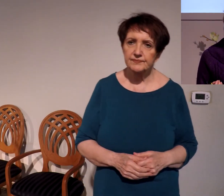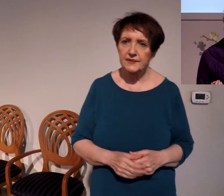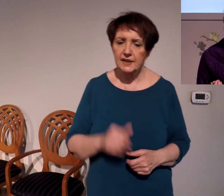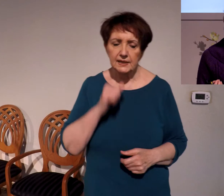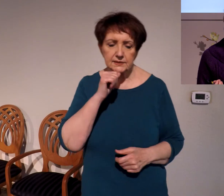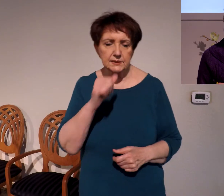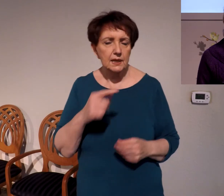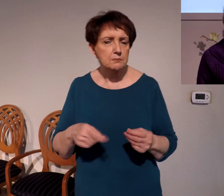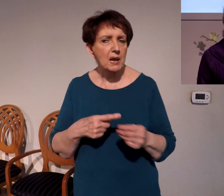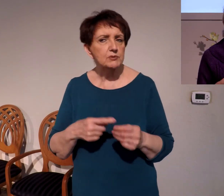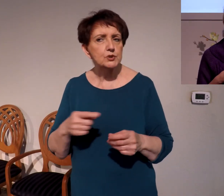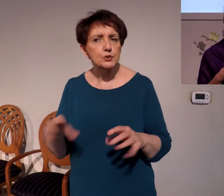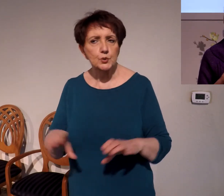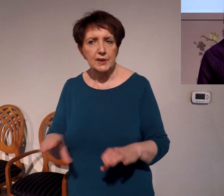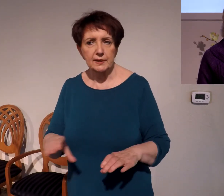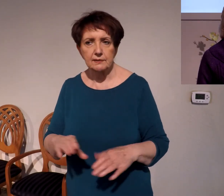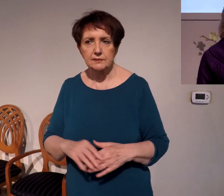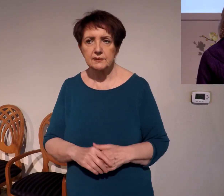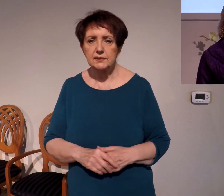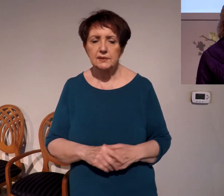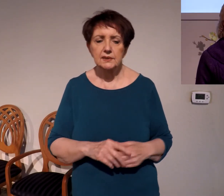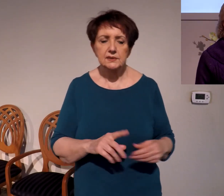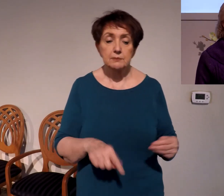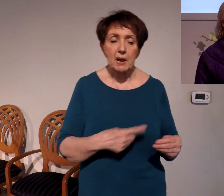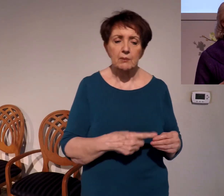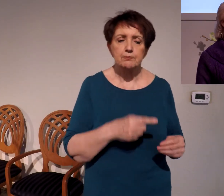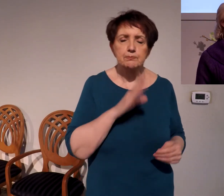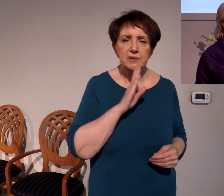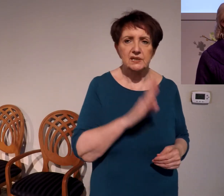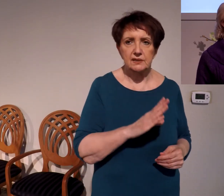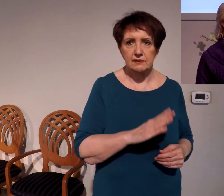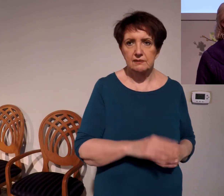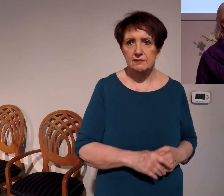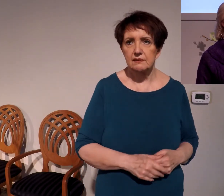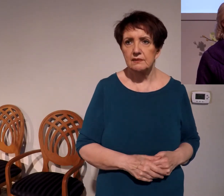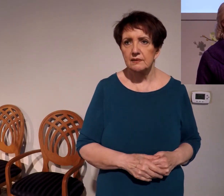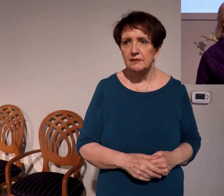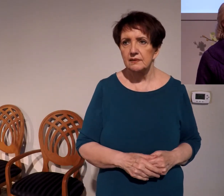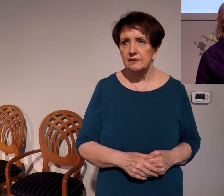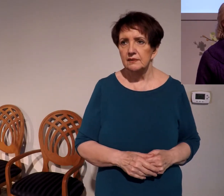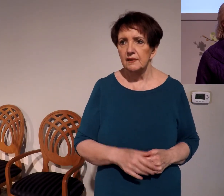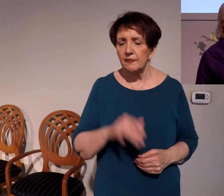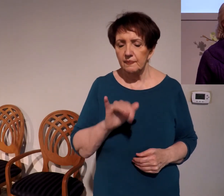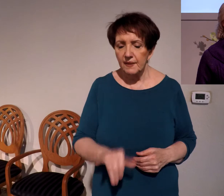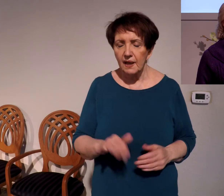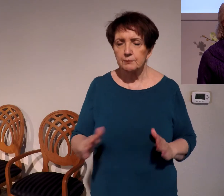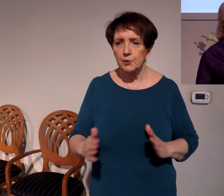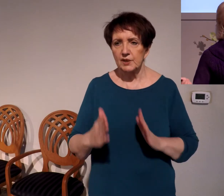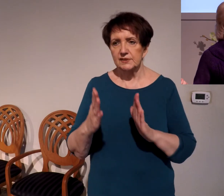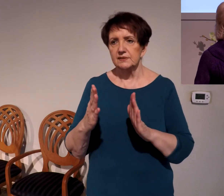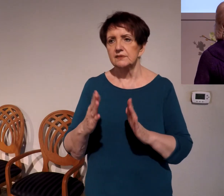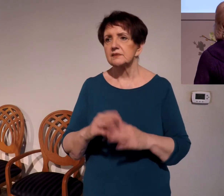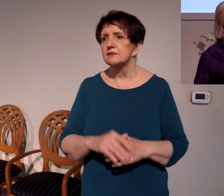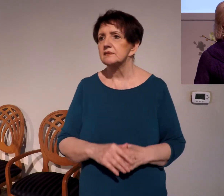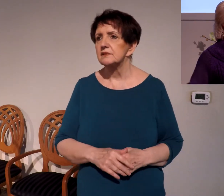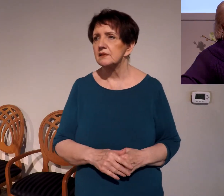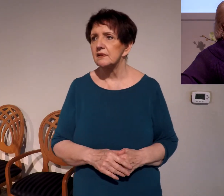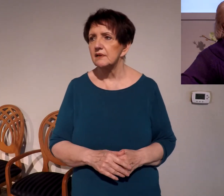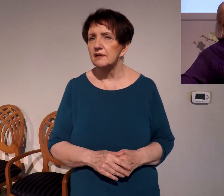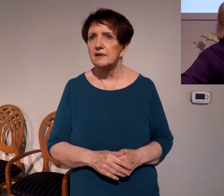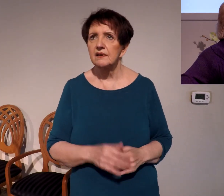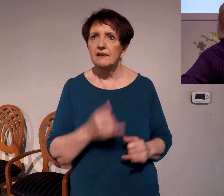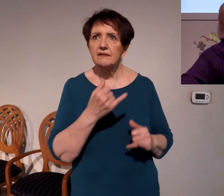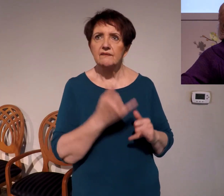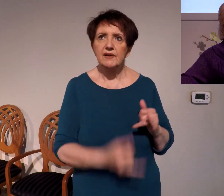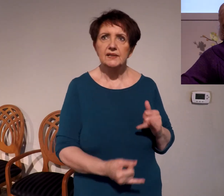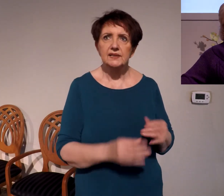doing. It's about being that presence. And finally, number